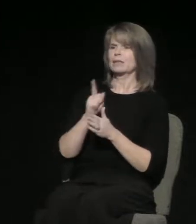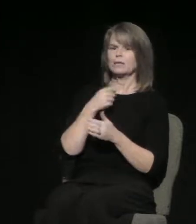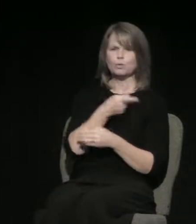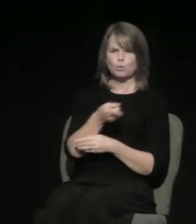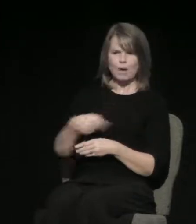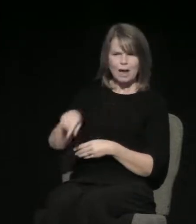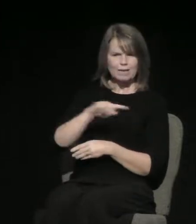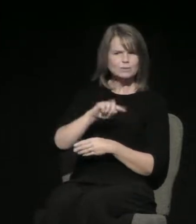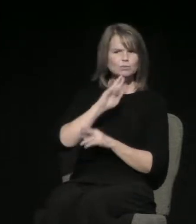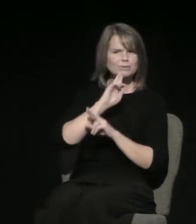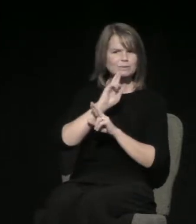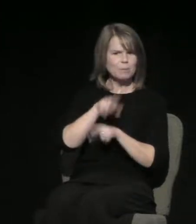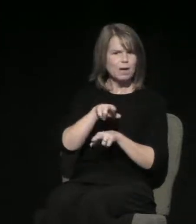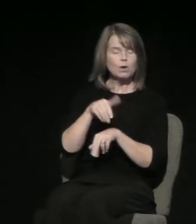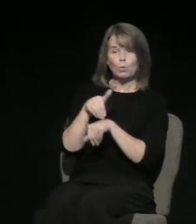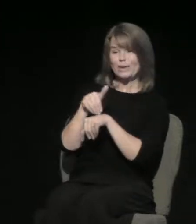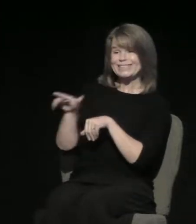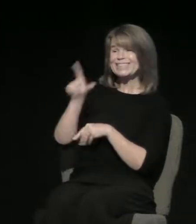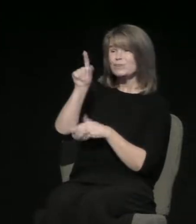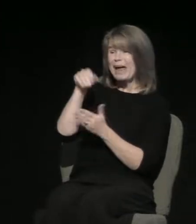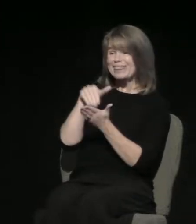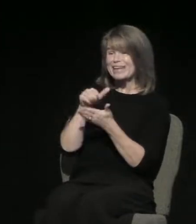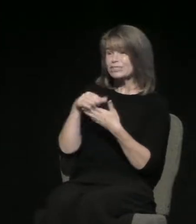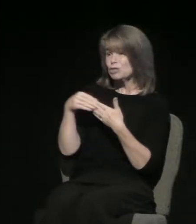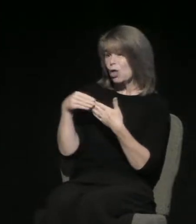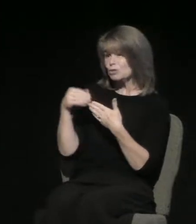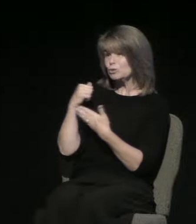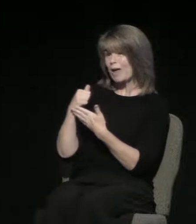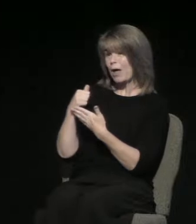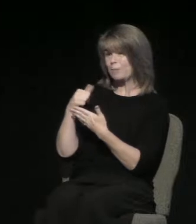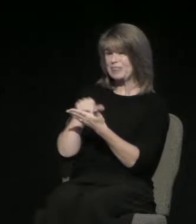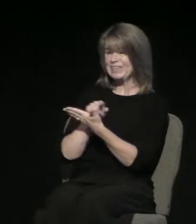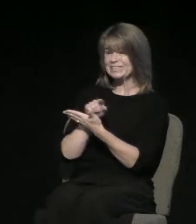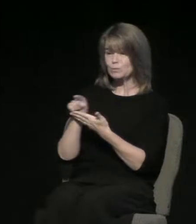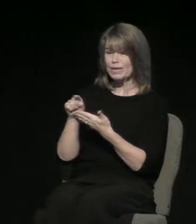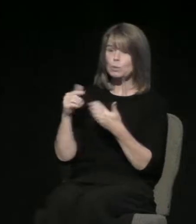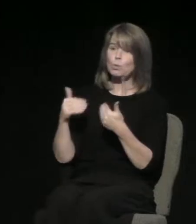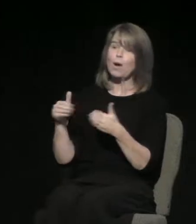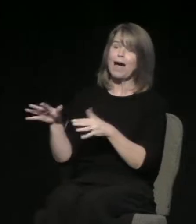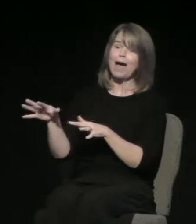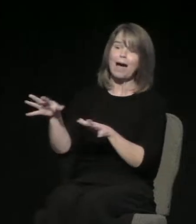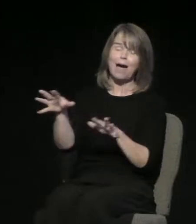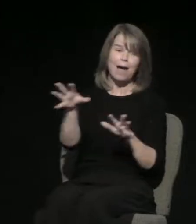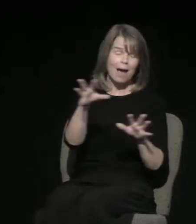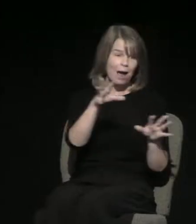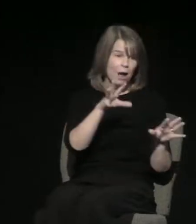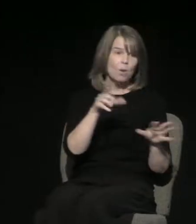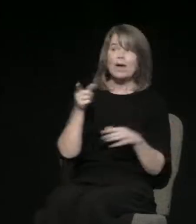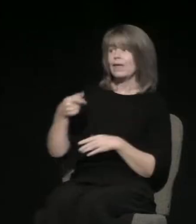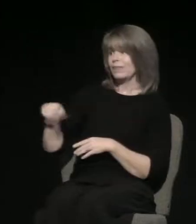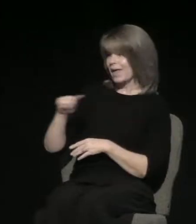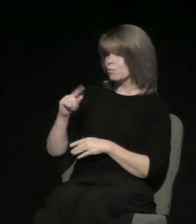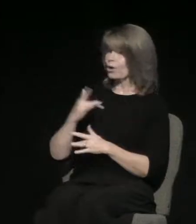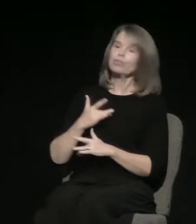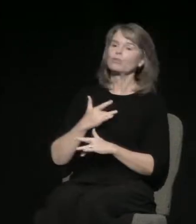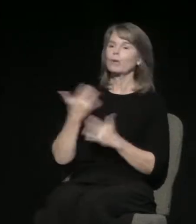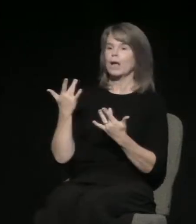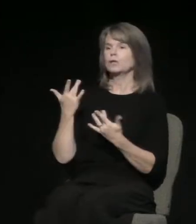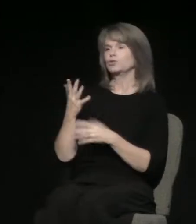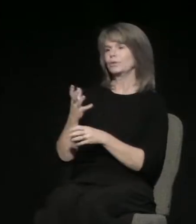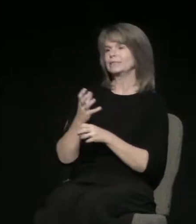this week We were able to send them $20,000 To help out And They were thrilled to get it Yeah